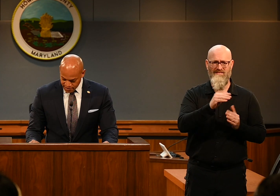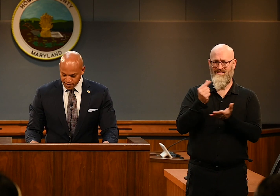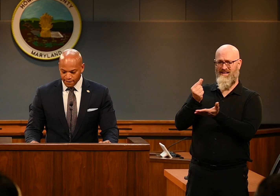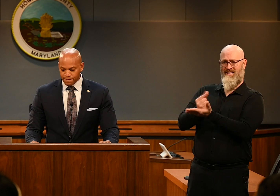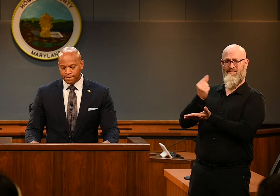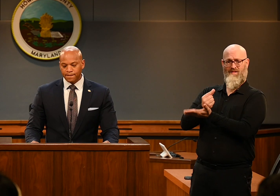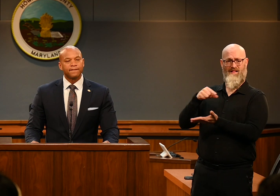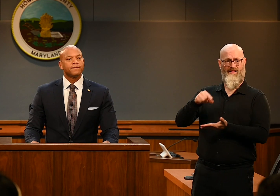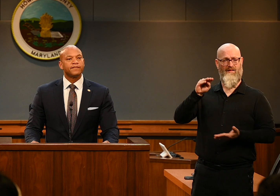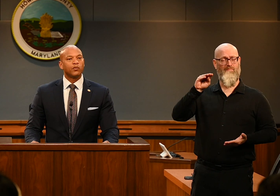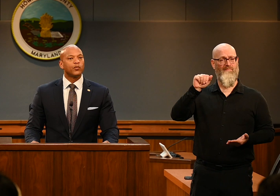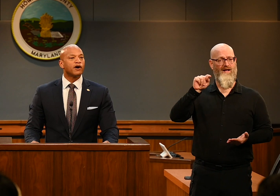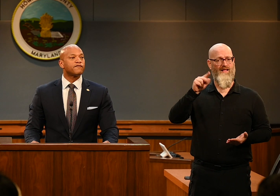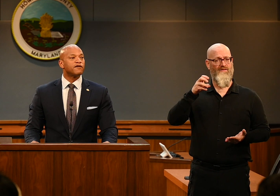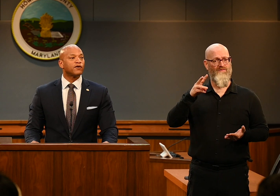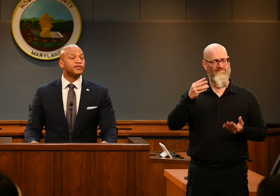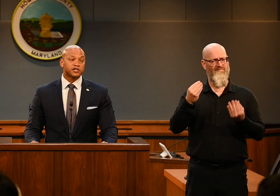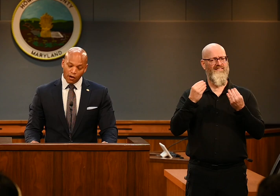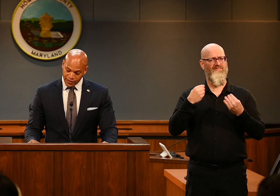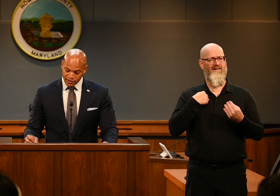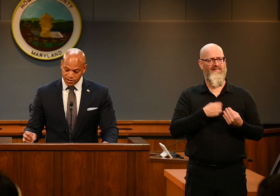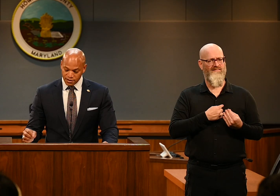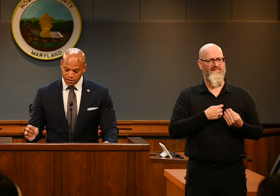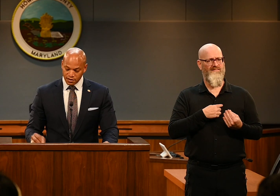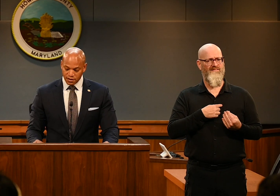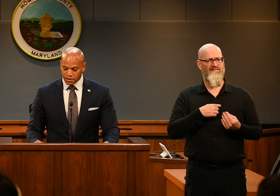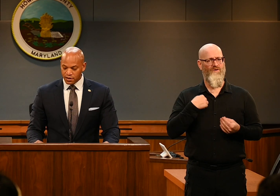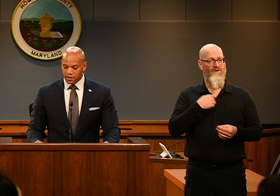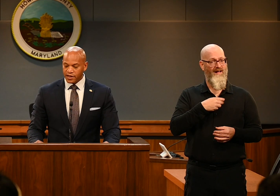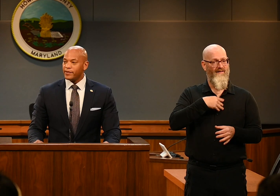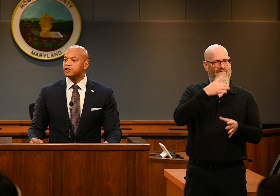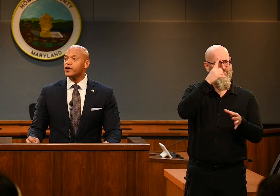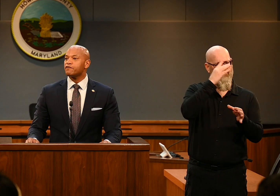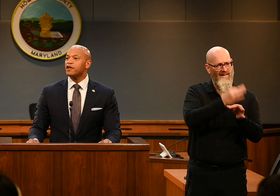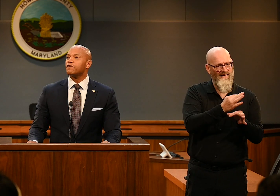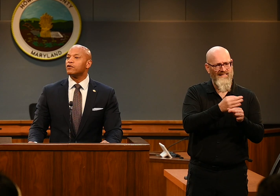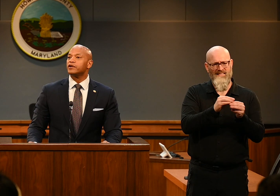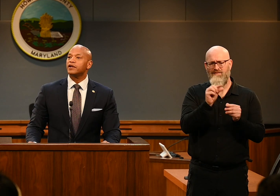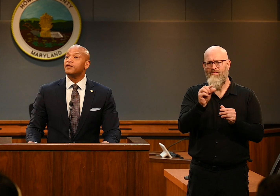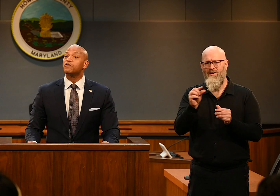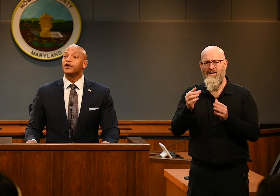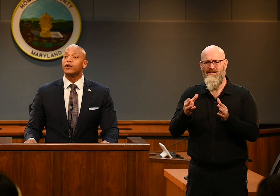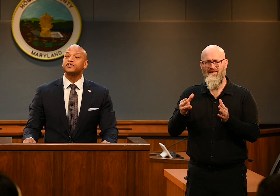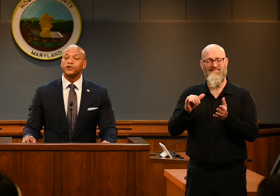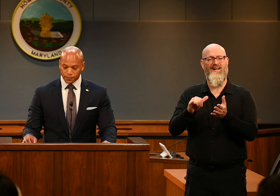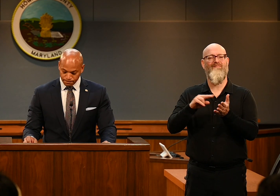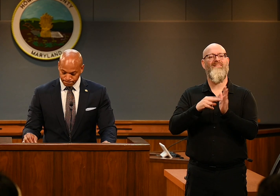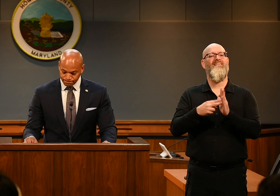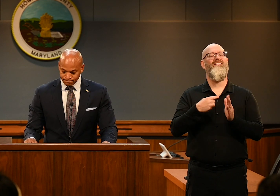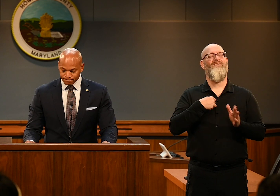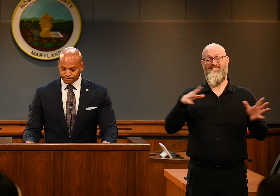teaches us that when we are faithful in the small things, that means we are faithful in the great ones